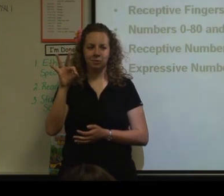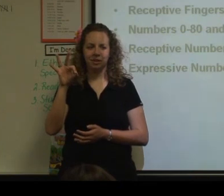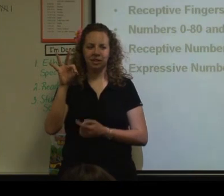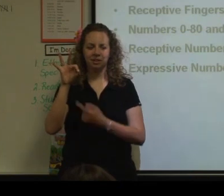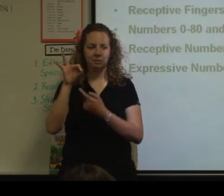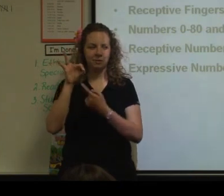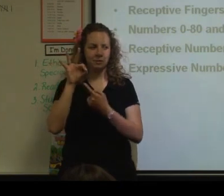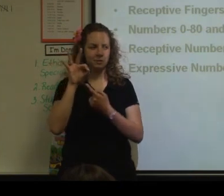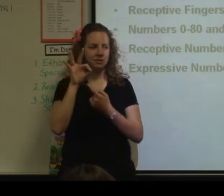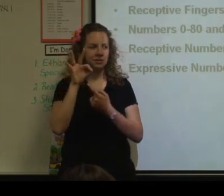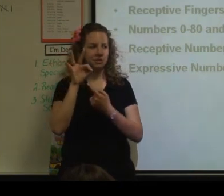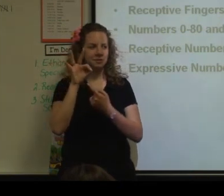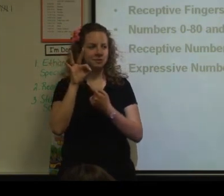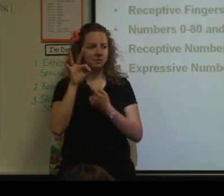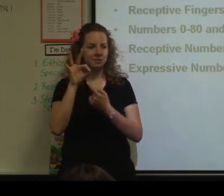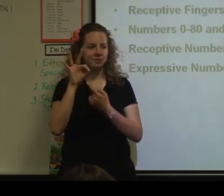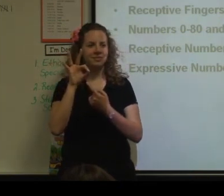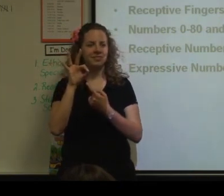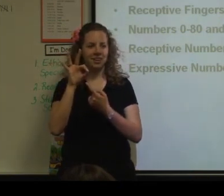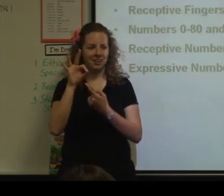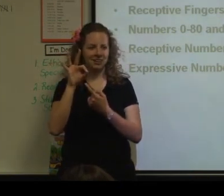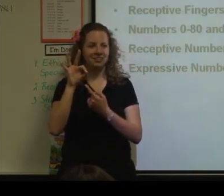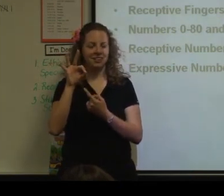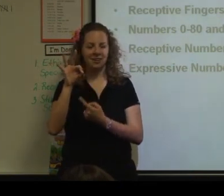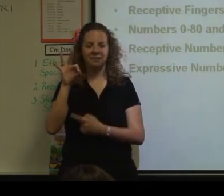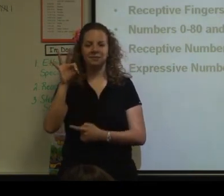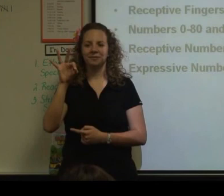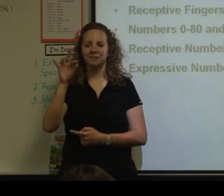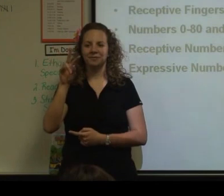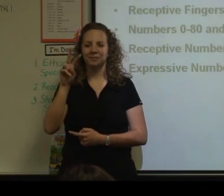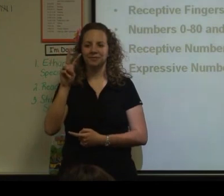What hand shape is this? What is this? 9. 9. Okay.